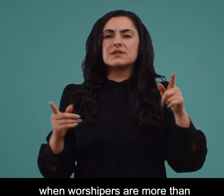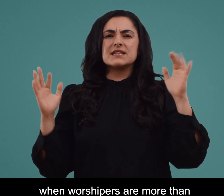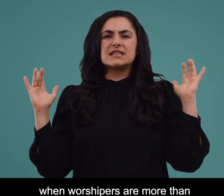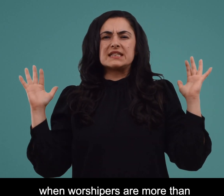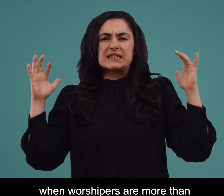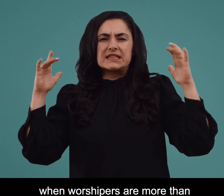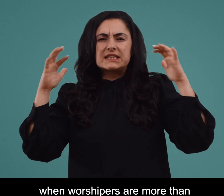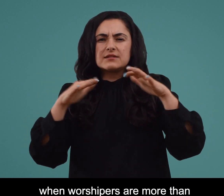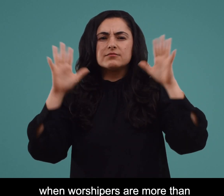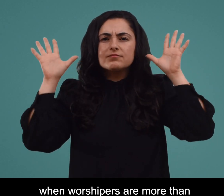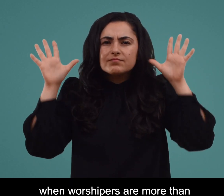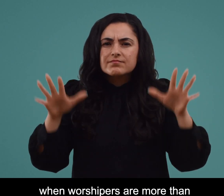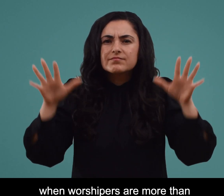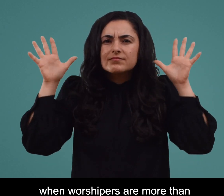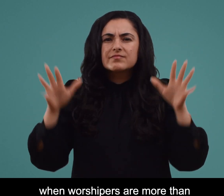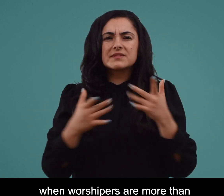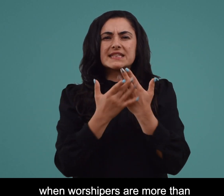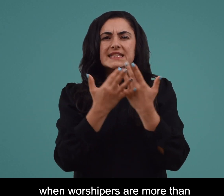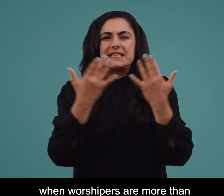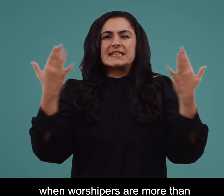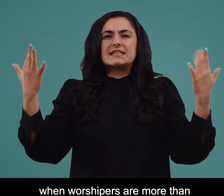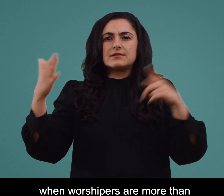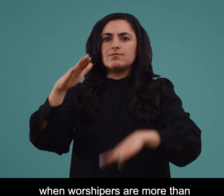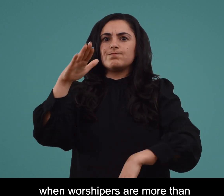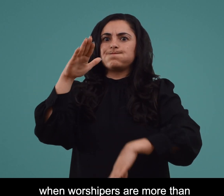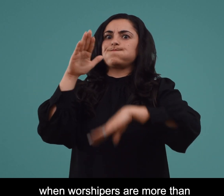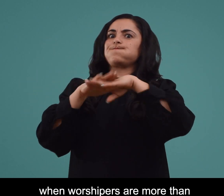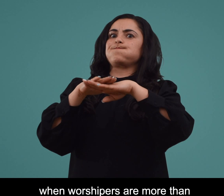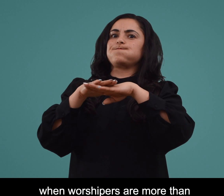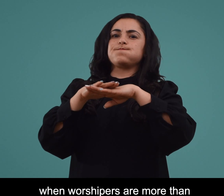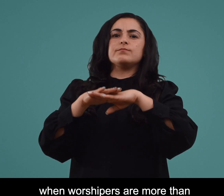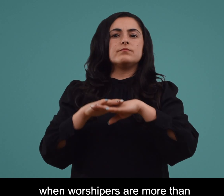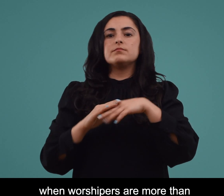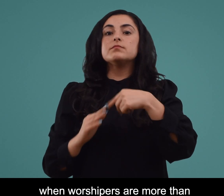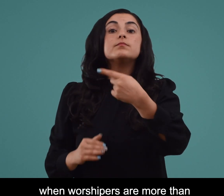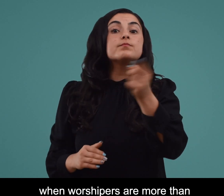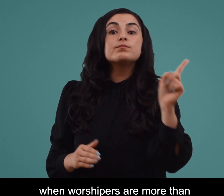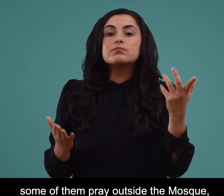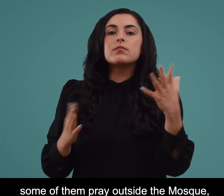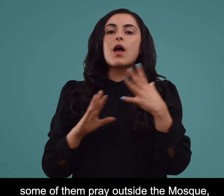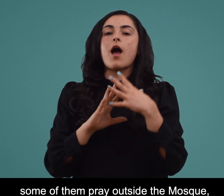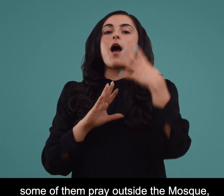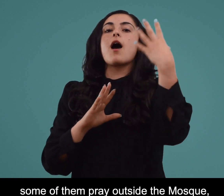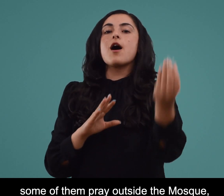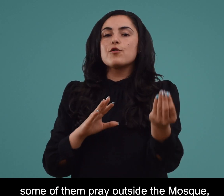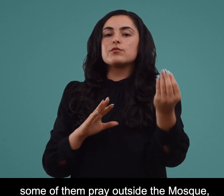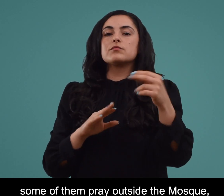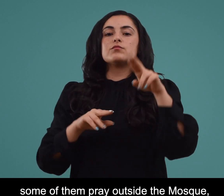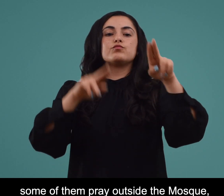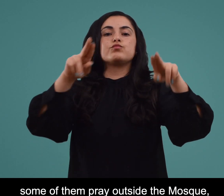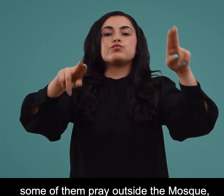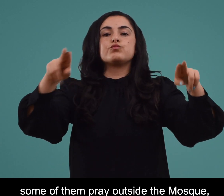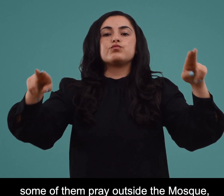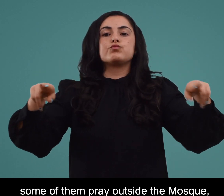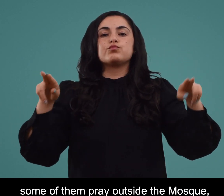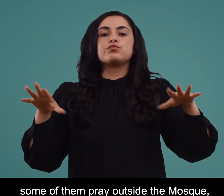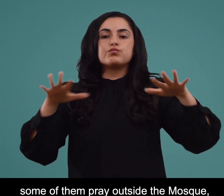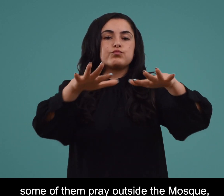when worshippers are more than Banya Bashi can accommodate inside, some of them pray outside the